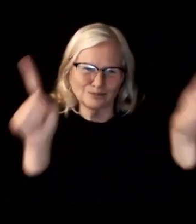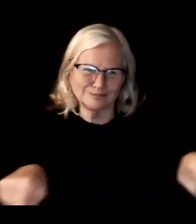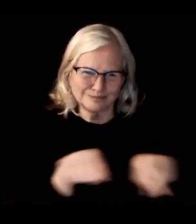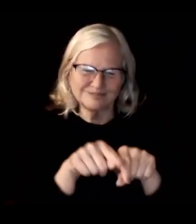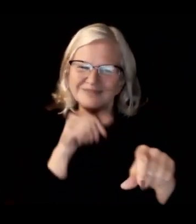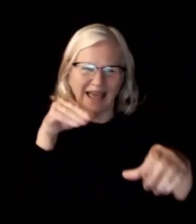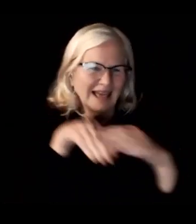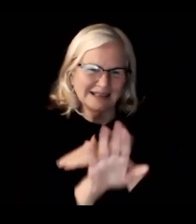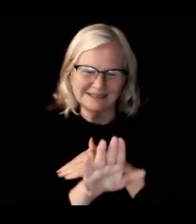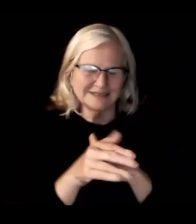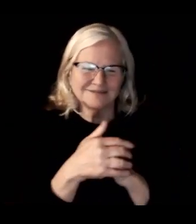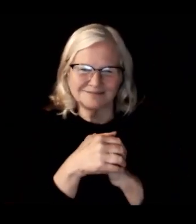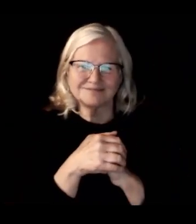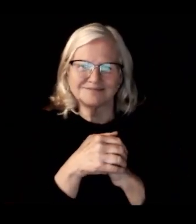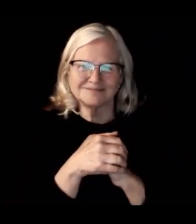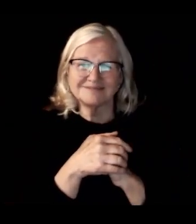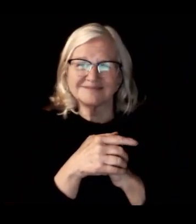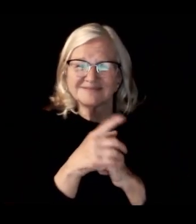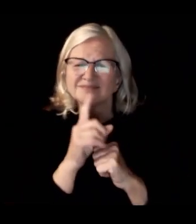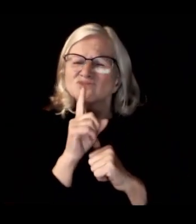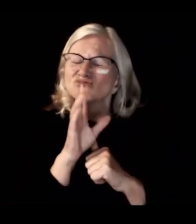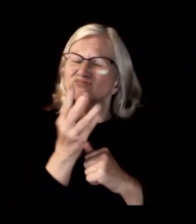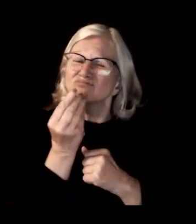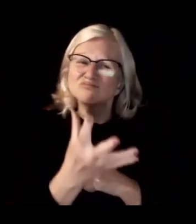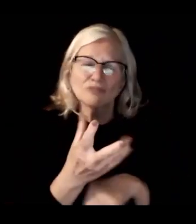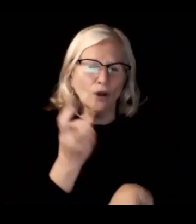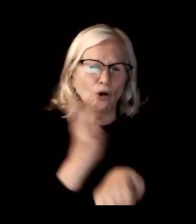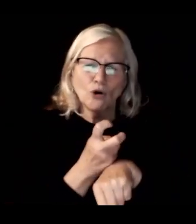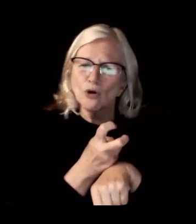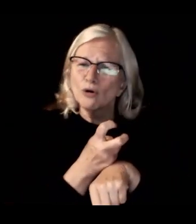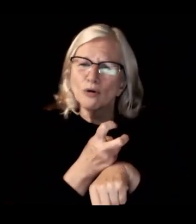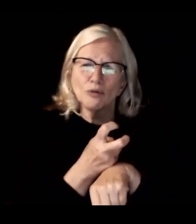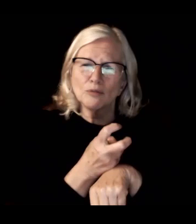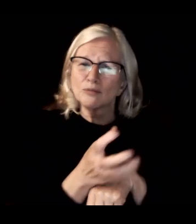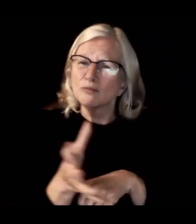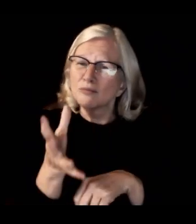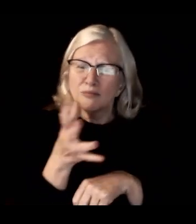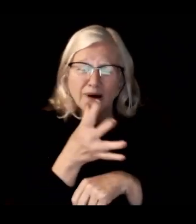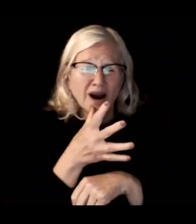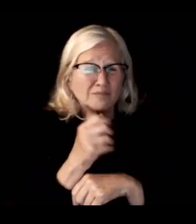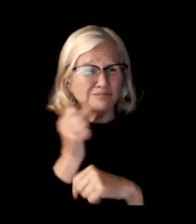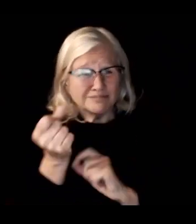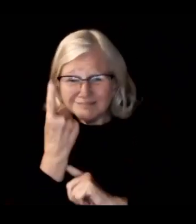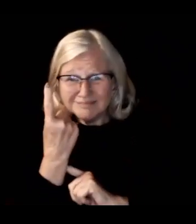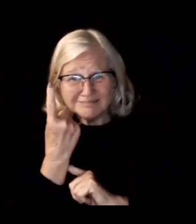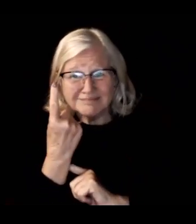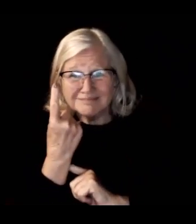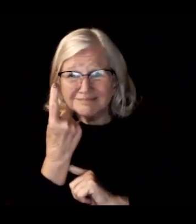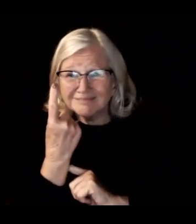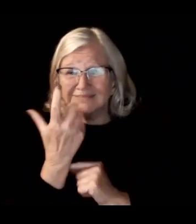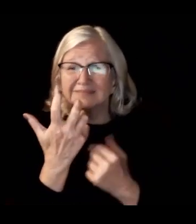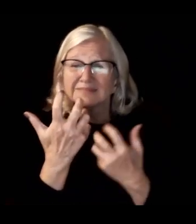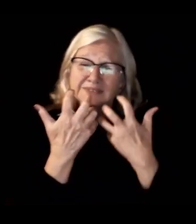it's really hard. She doesn't understand and she's crying out again. So we're hopeful for better days ahead.